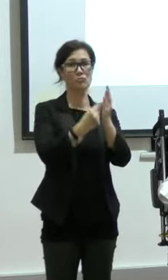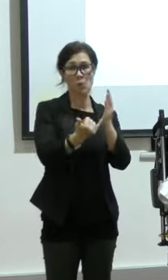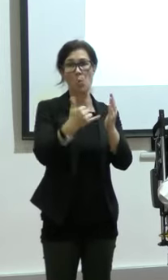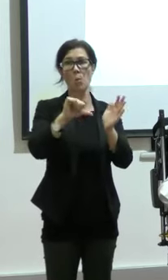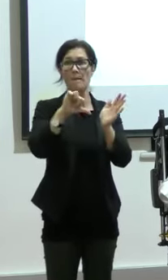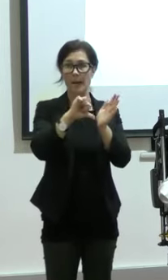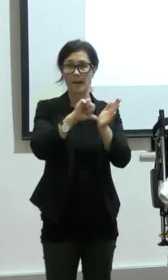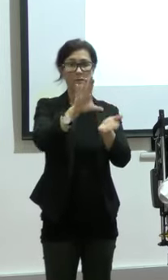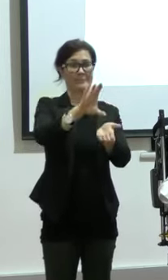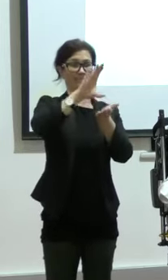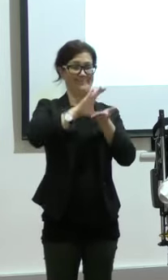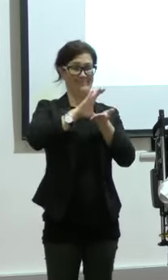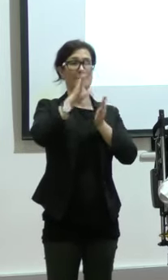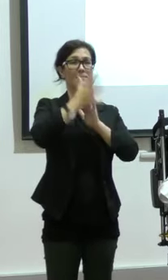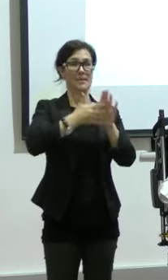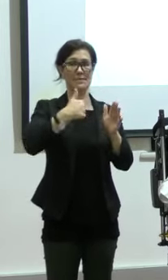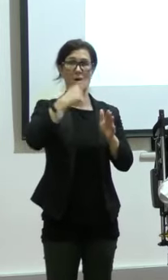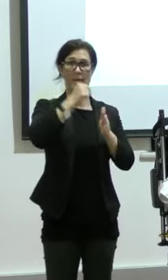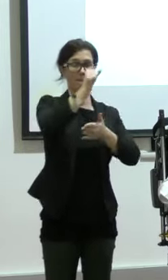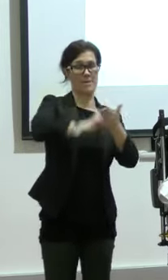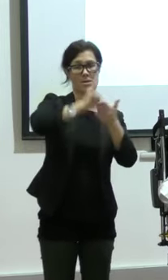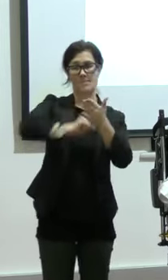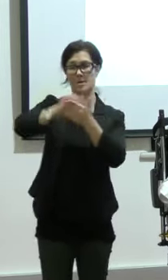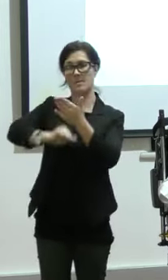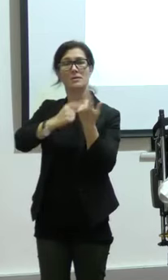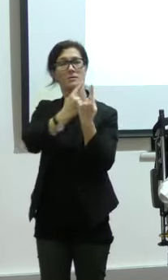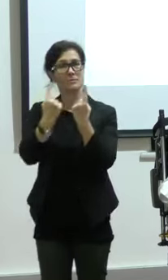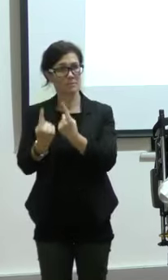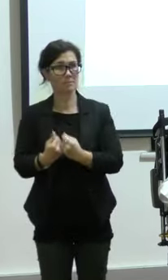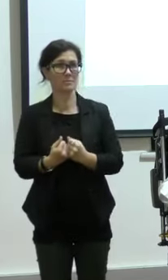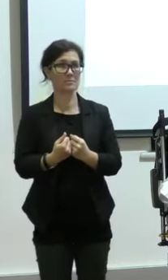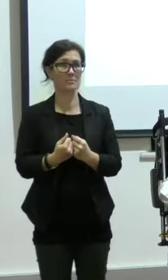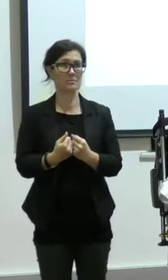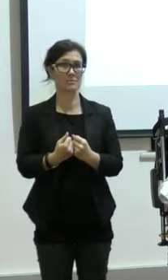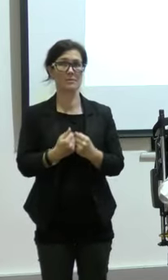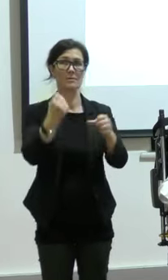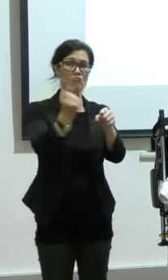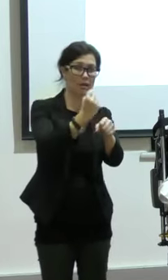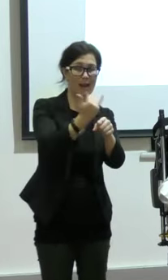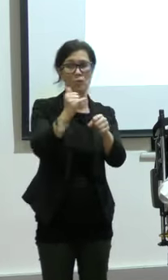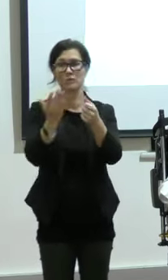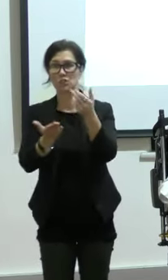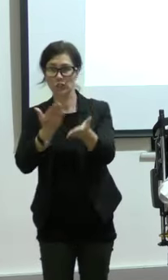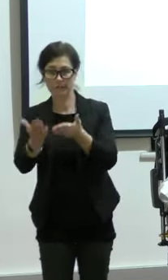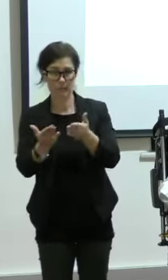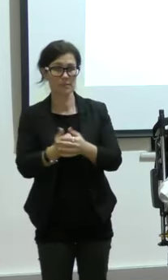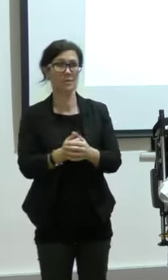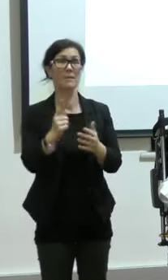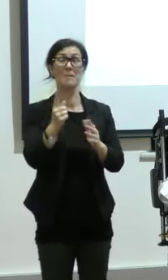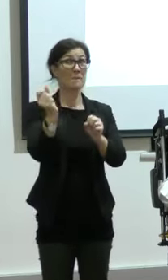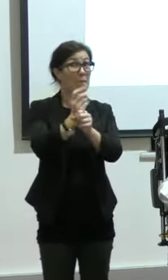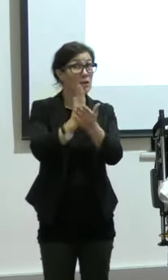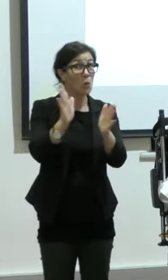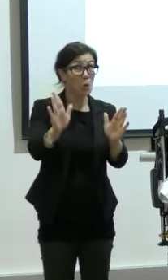you can then use to purchase things and products and services. But you have to make sure that you don't blow it